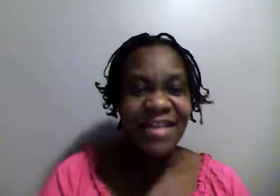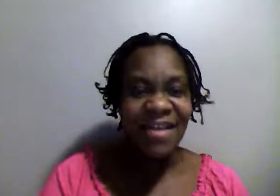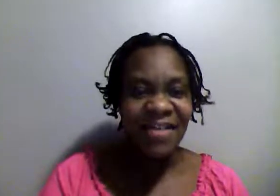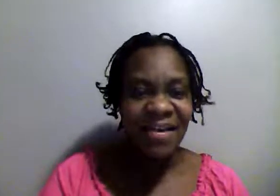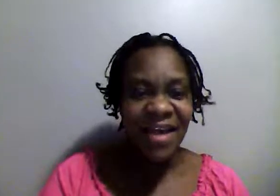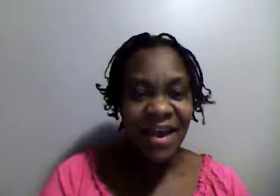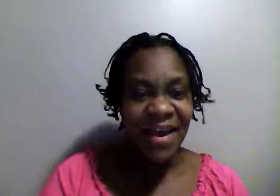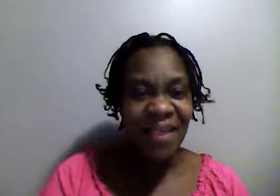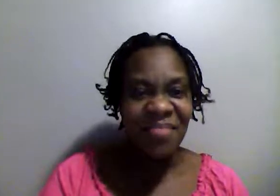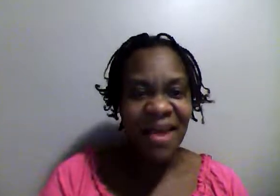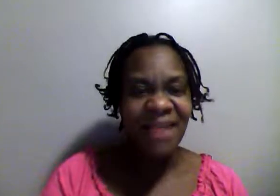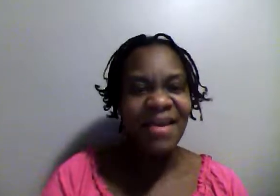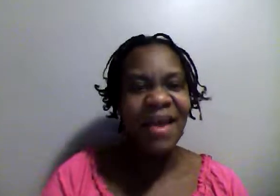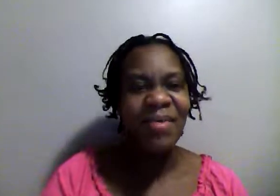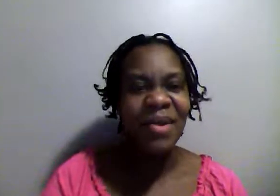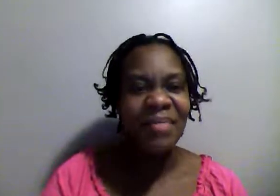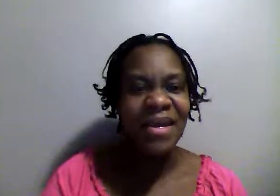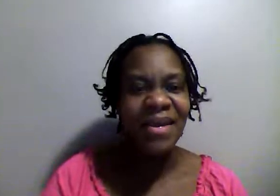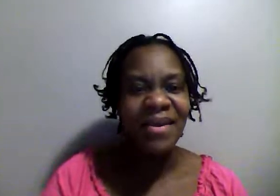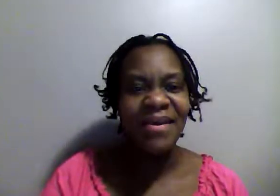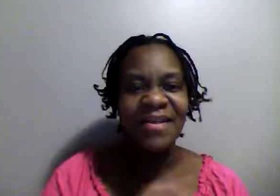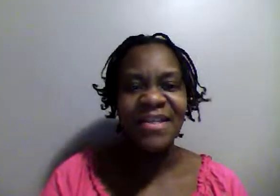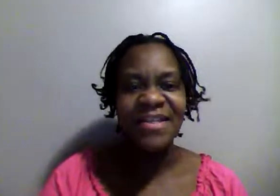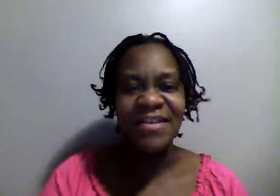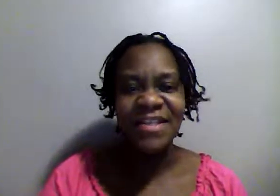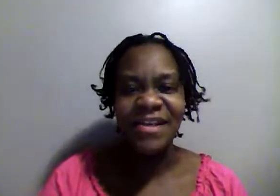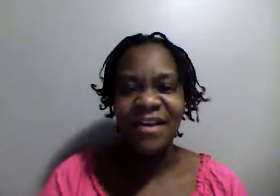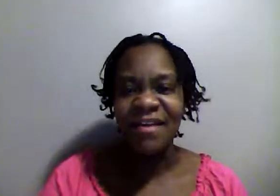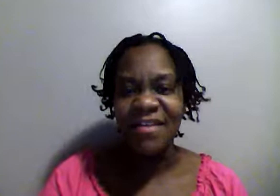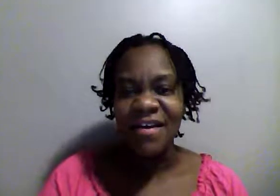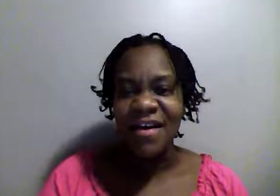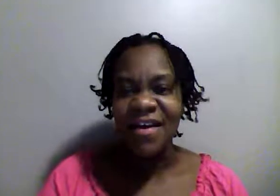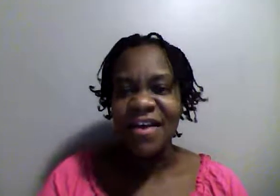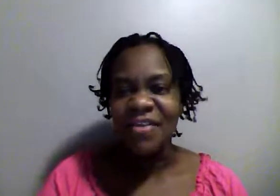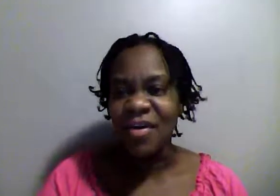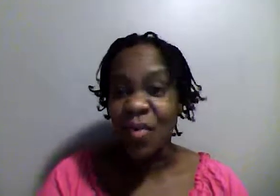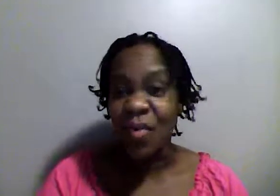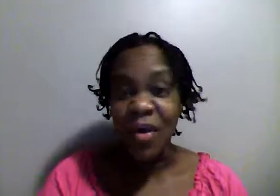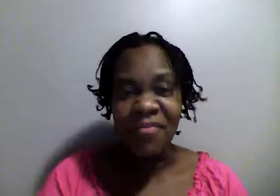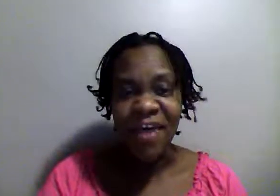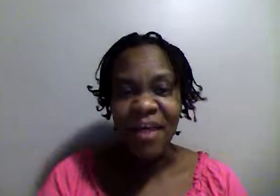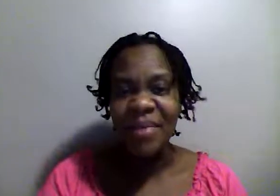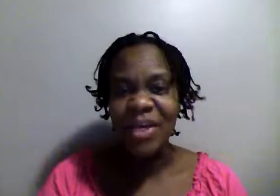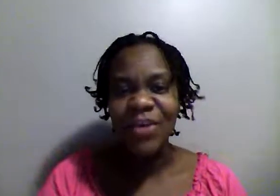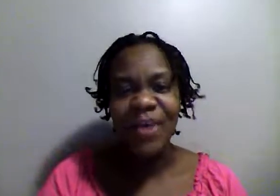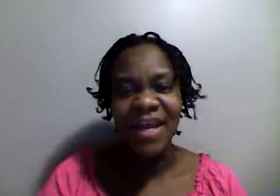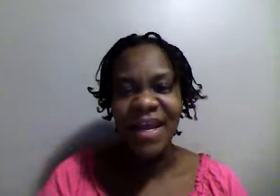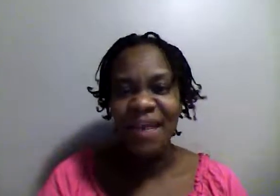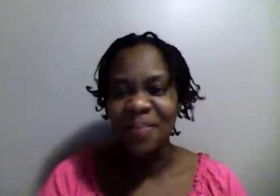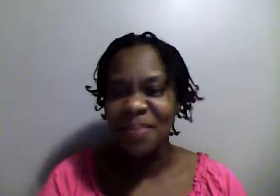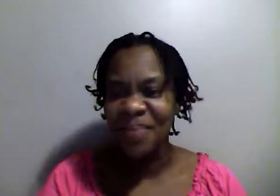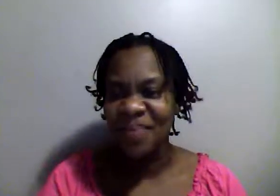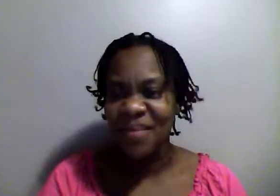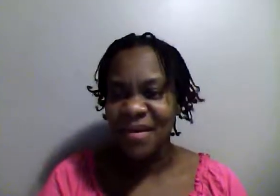11 a.m. and I will be discussing another worm farm Q&A.